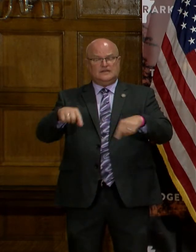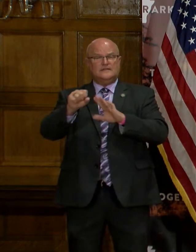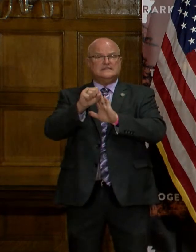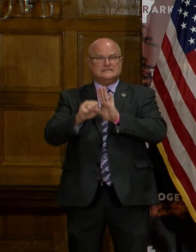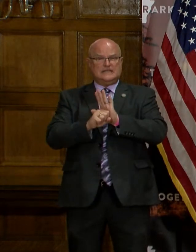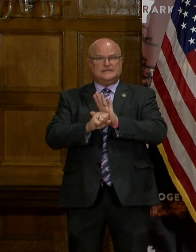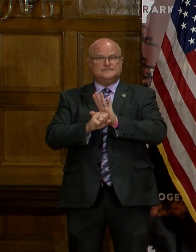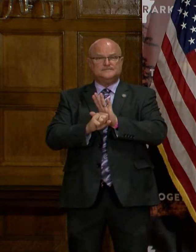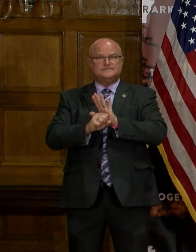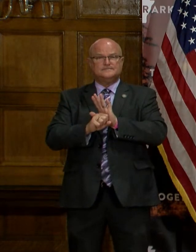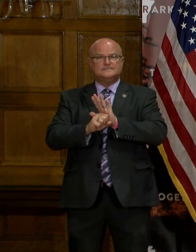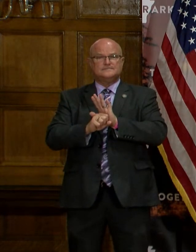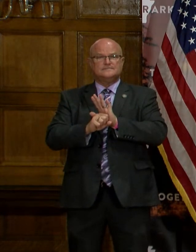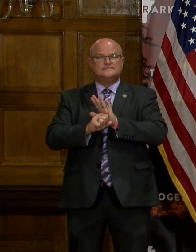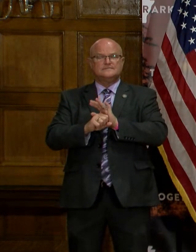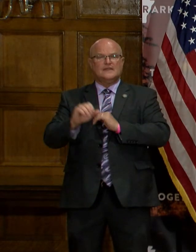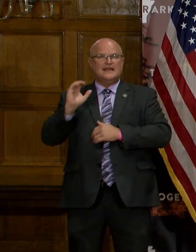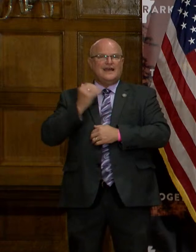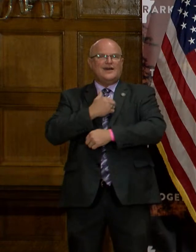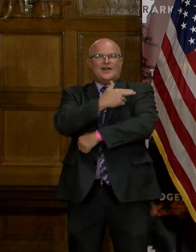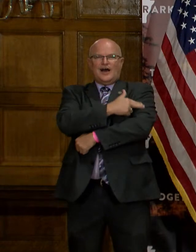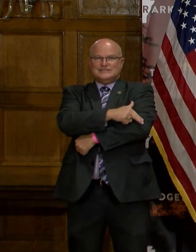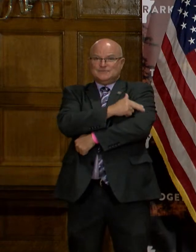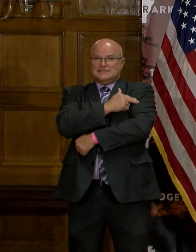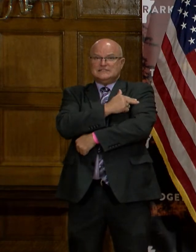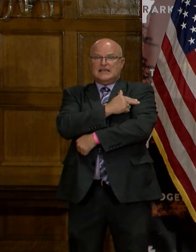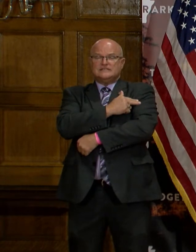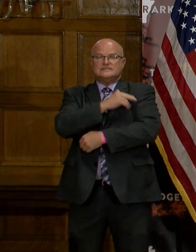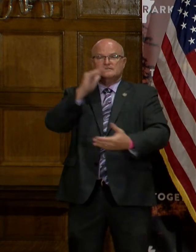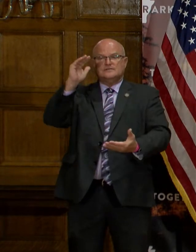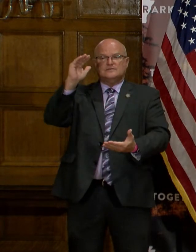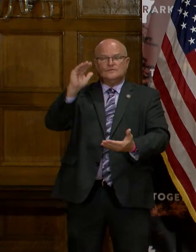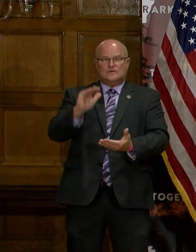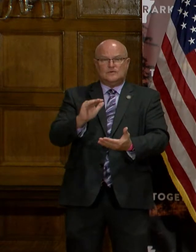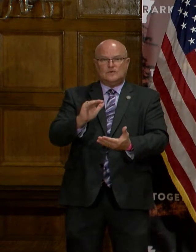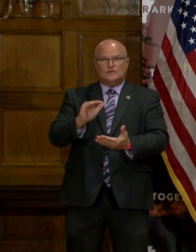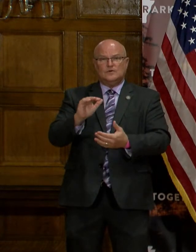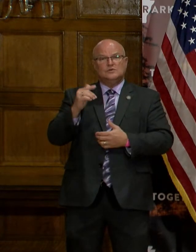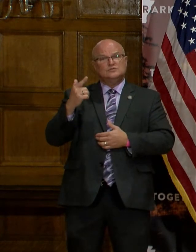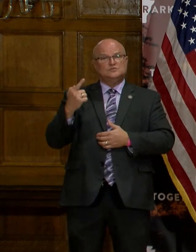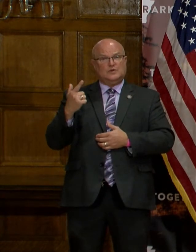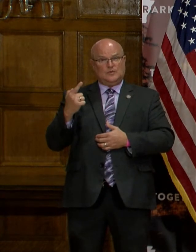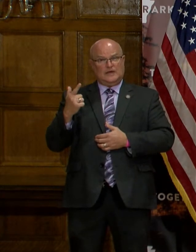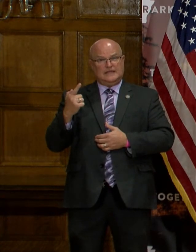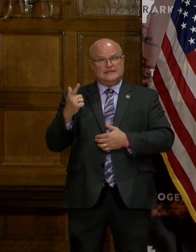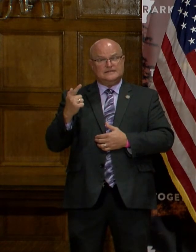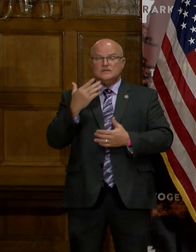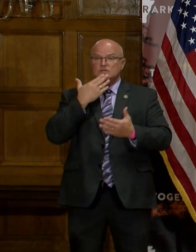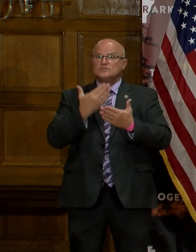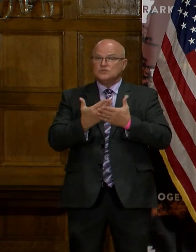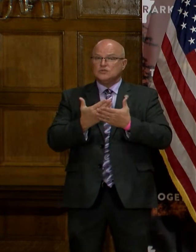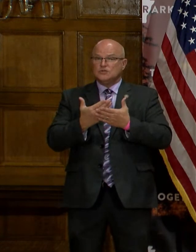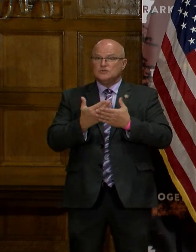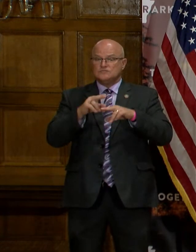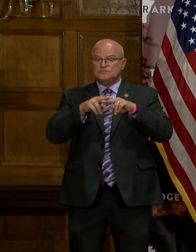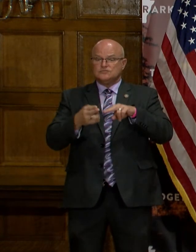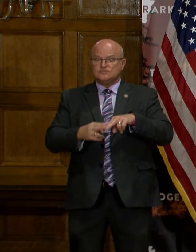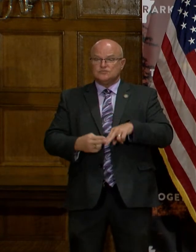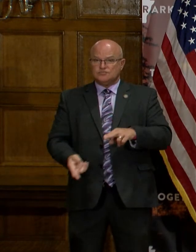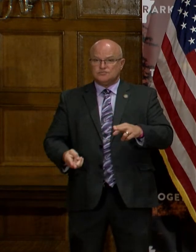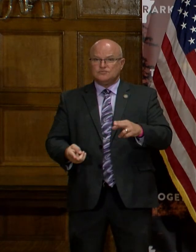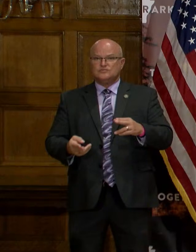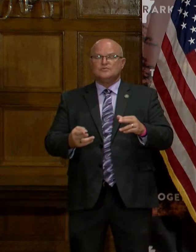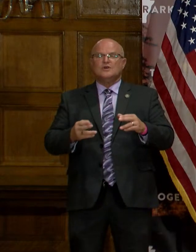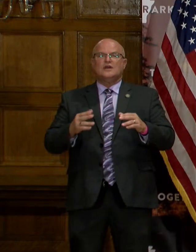state. Our hospitalizations have declined by 21, which is good news. And of